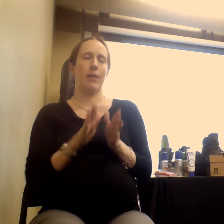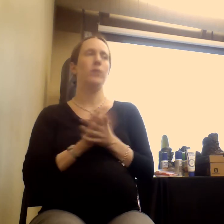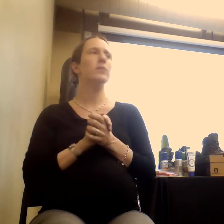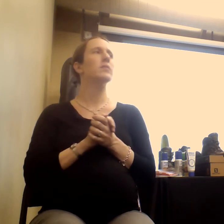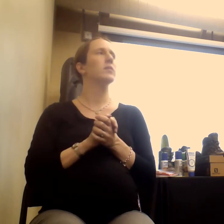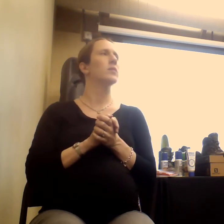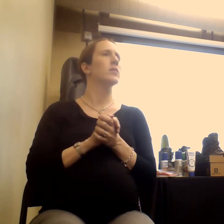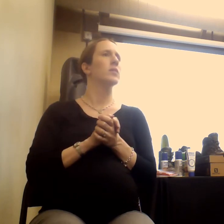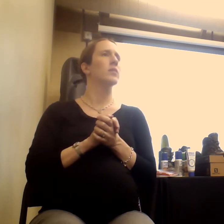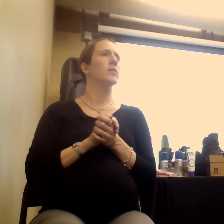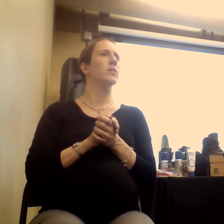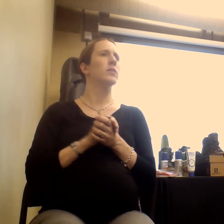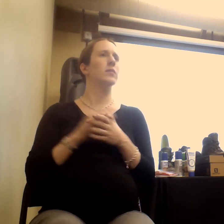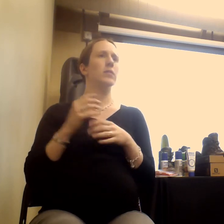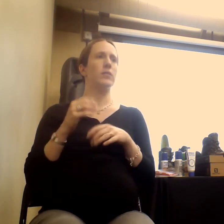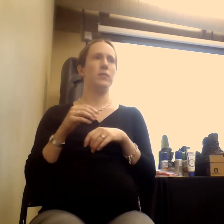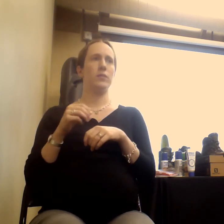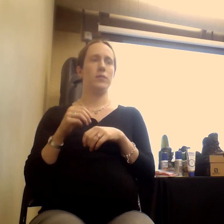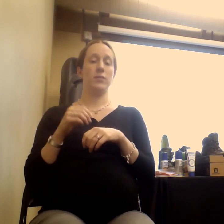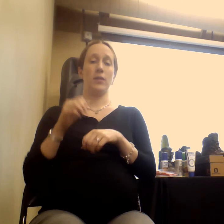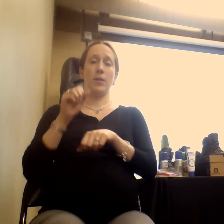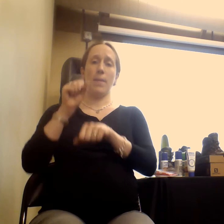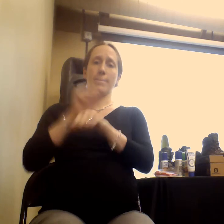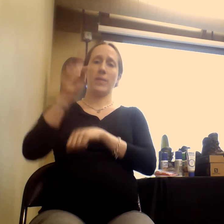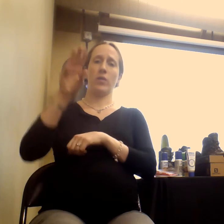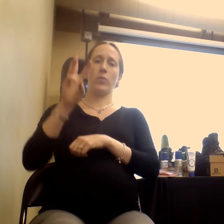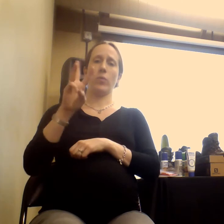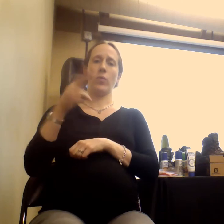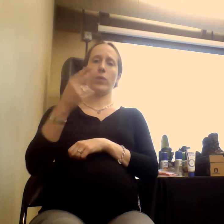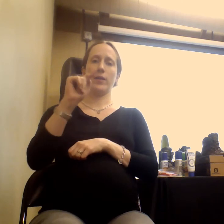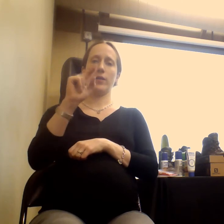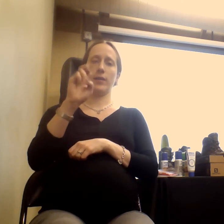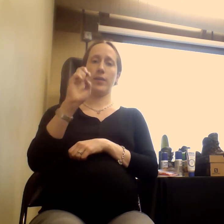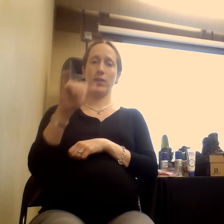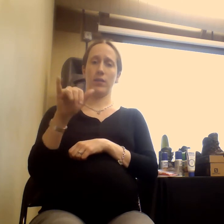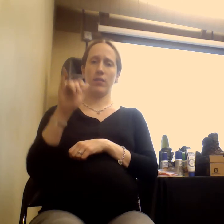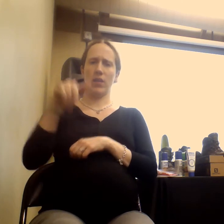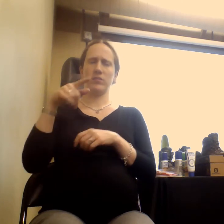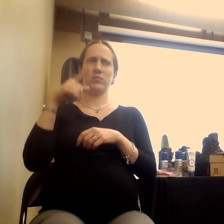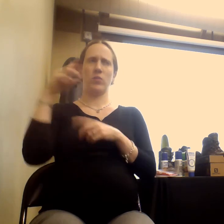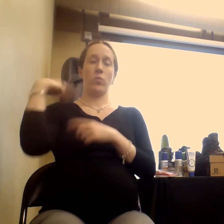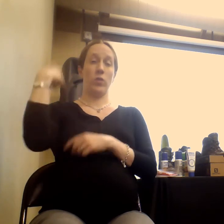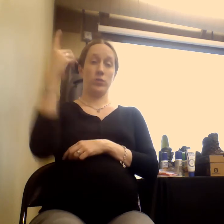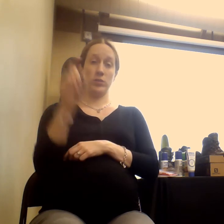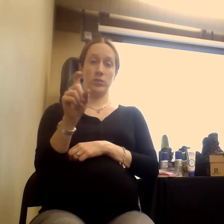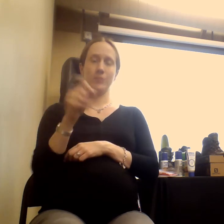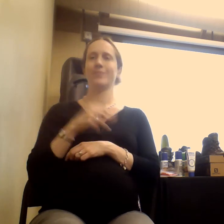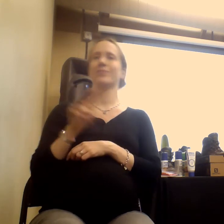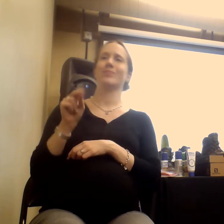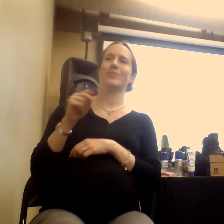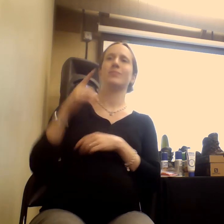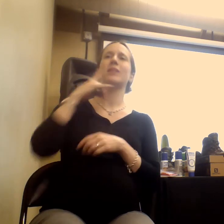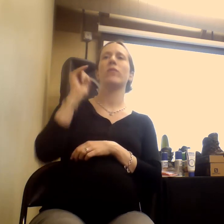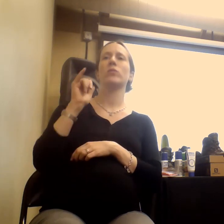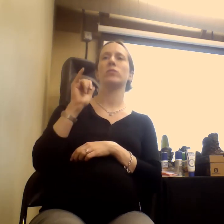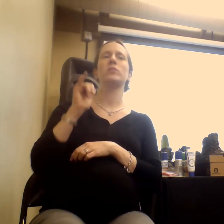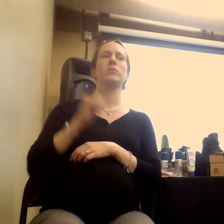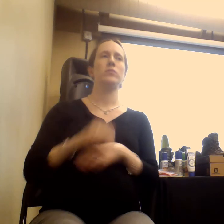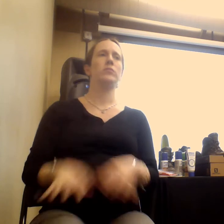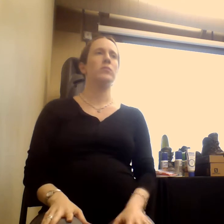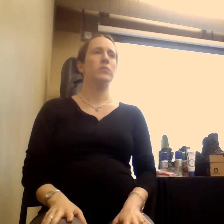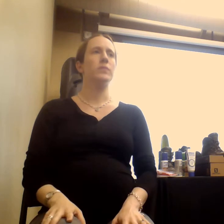Washington. No, Whitney is in California. Yeah, in California. Yeah. It's not, okay. Yeah. Okay,